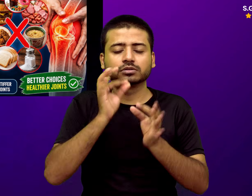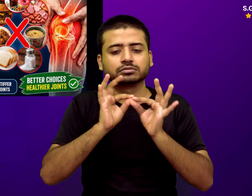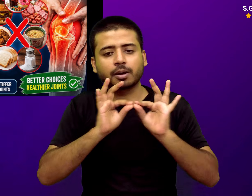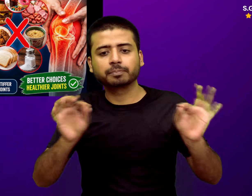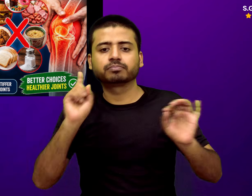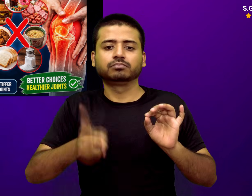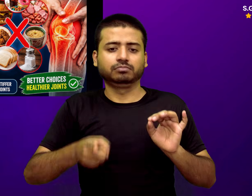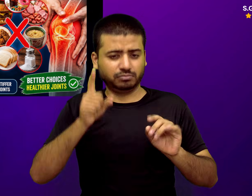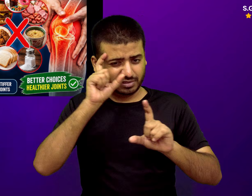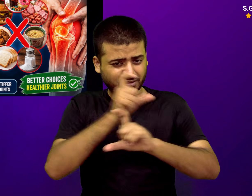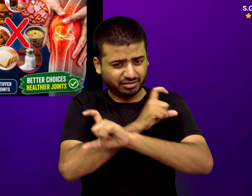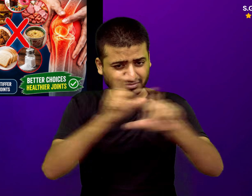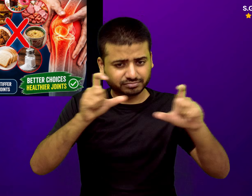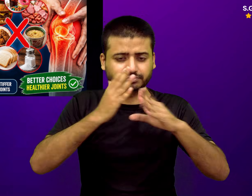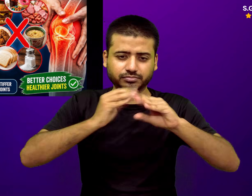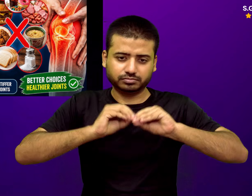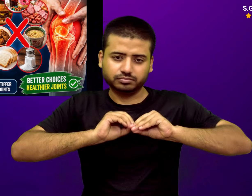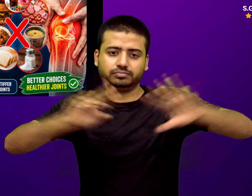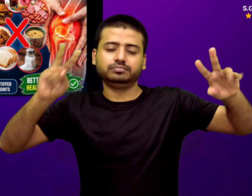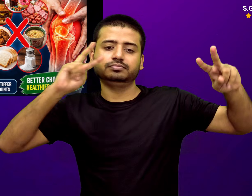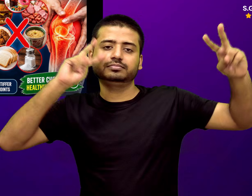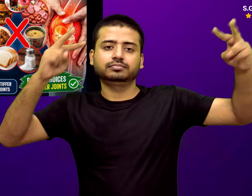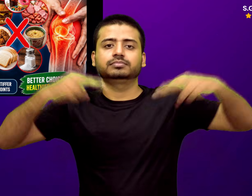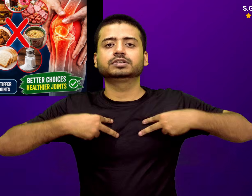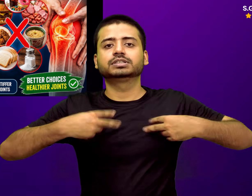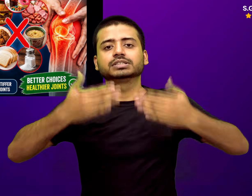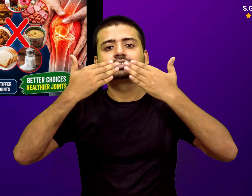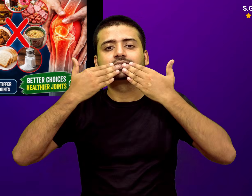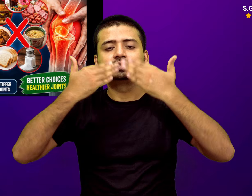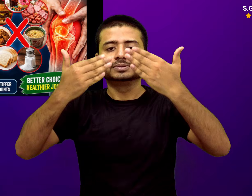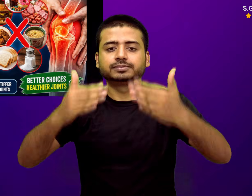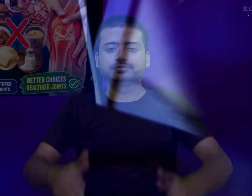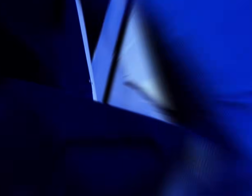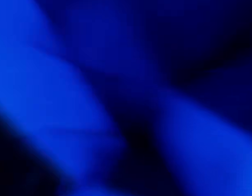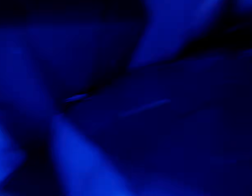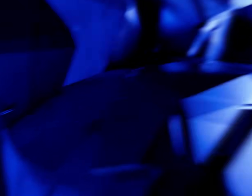tissue repair, and protect your cartilage. The Mediterranean diet is often held up